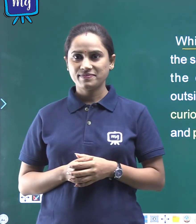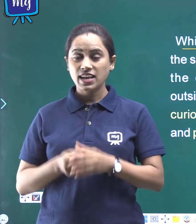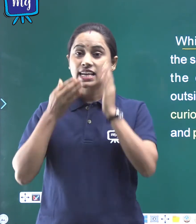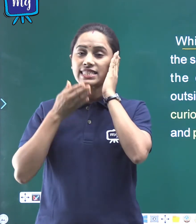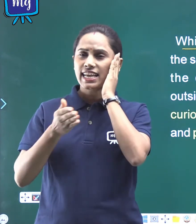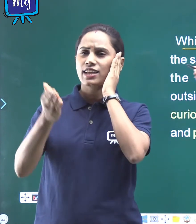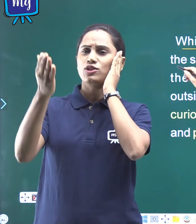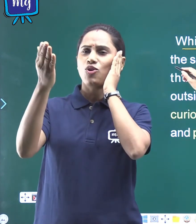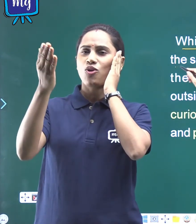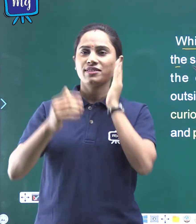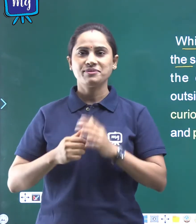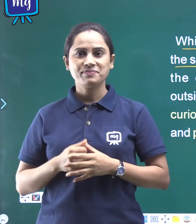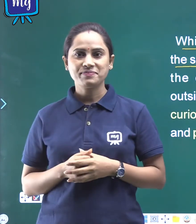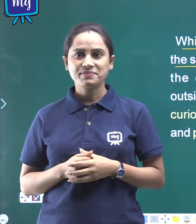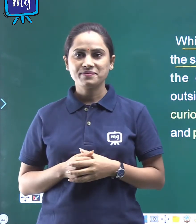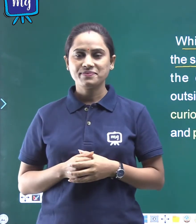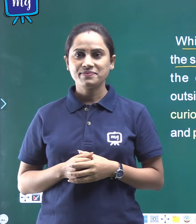singing the song,